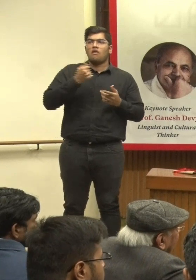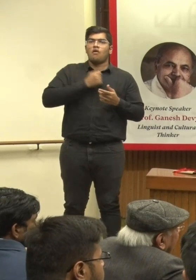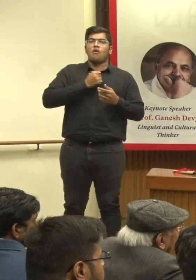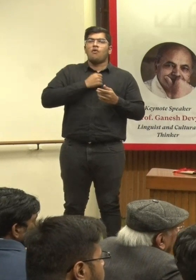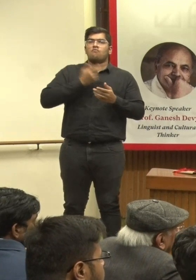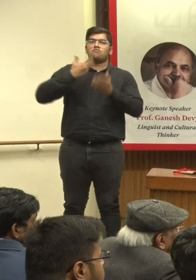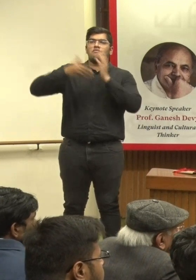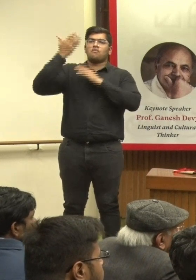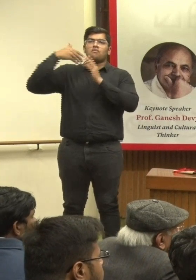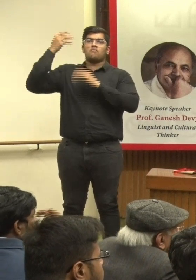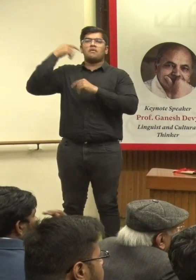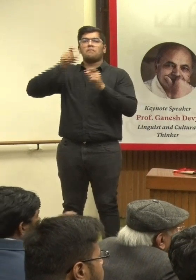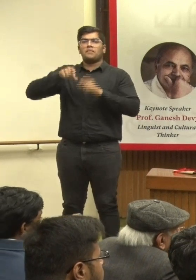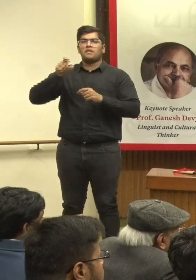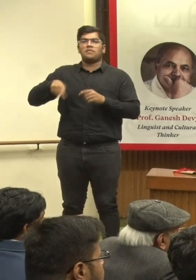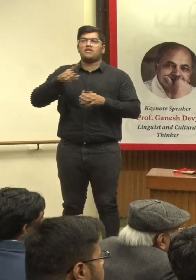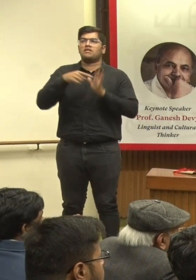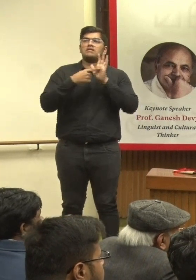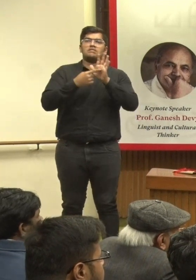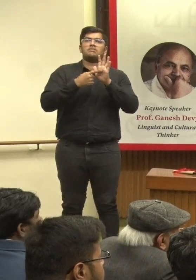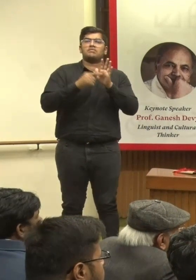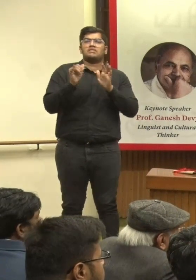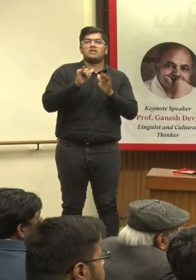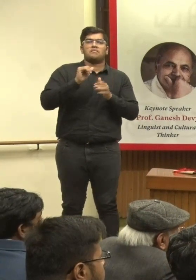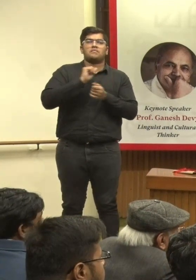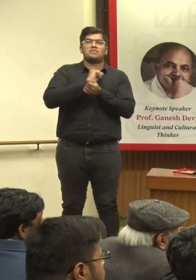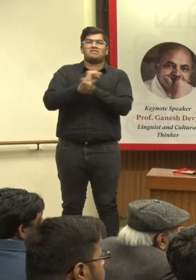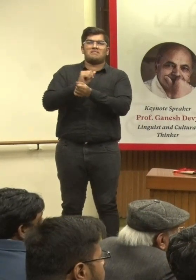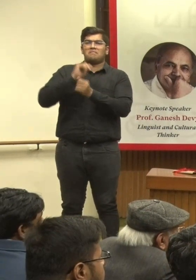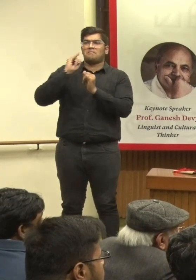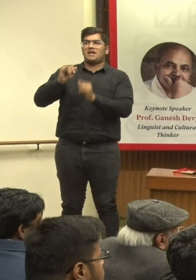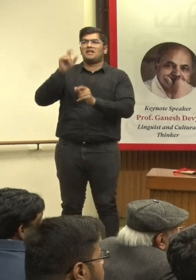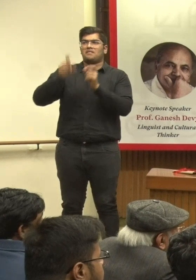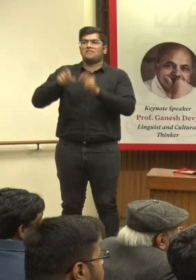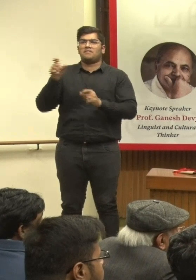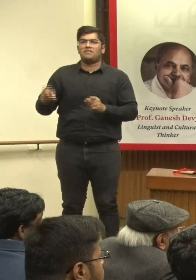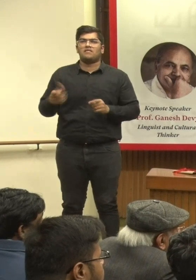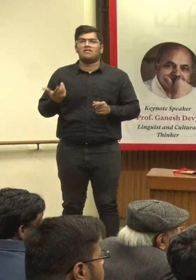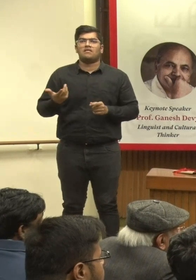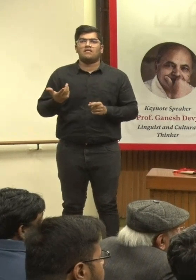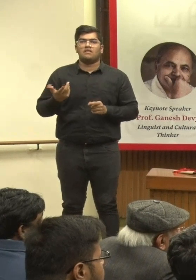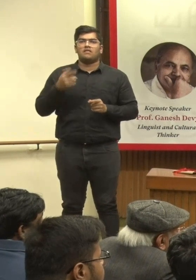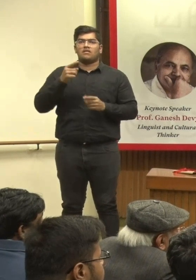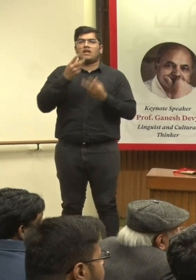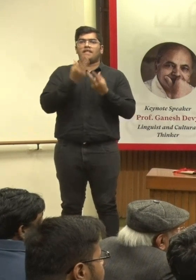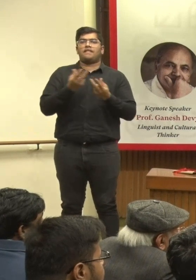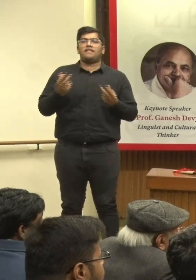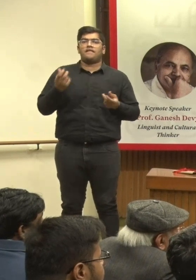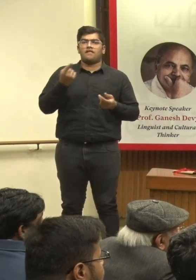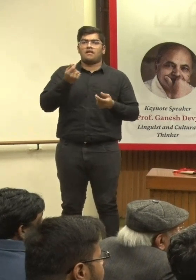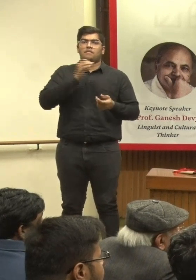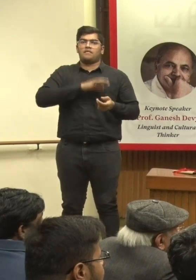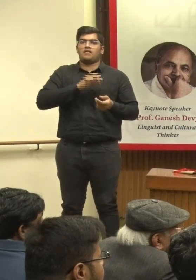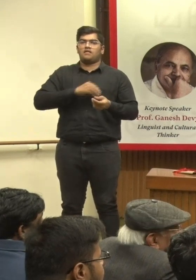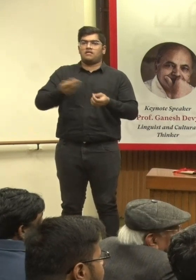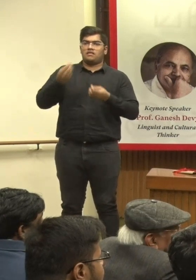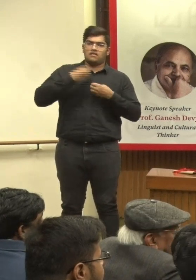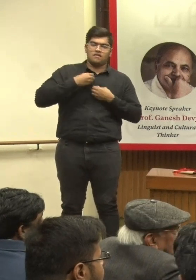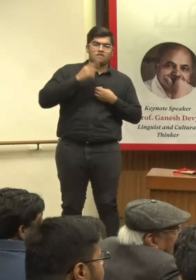as criminal community, will immediately serve notice. You'll say, my Diwali ka bonus de rahe, lekin aap chale jaye.